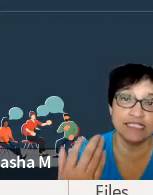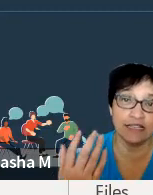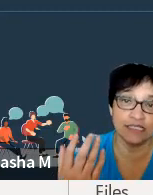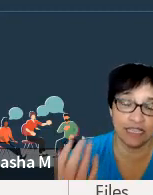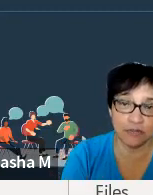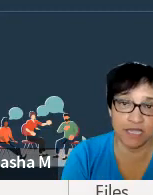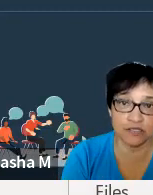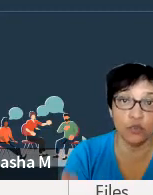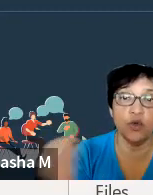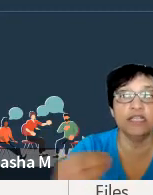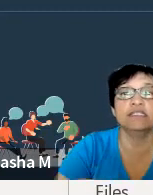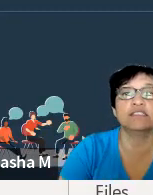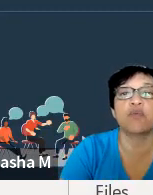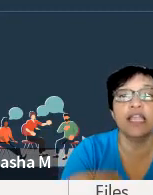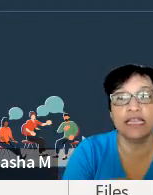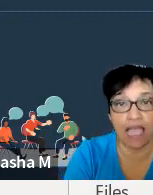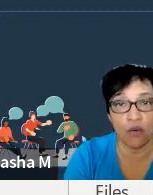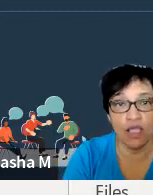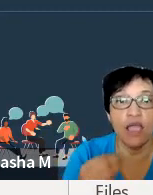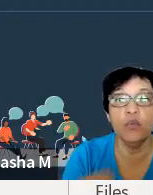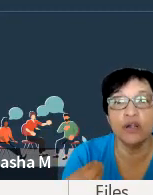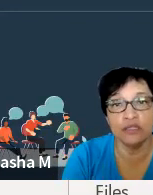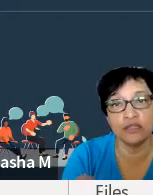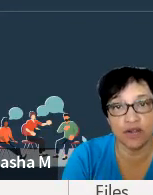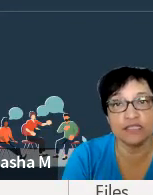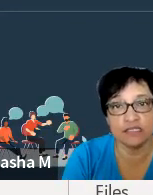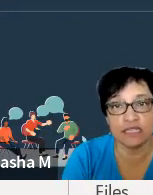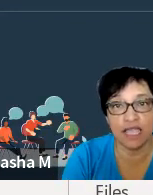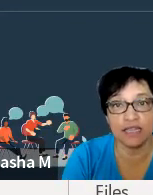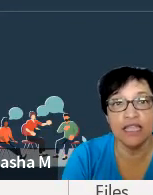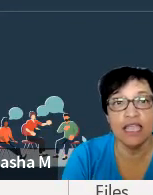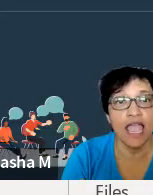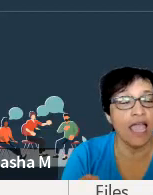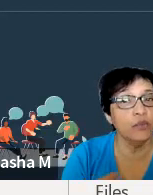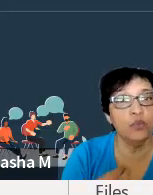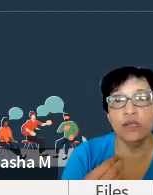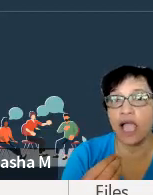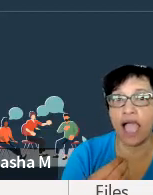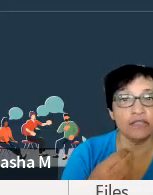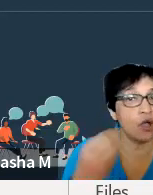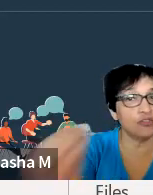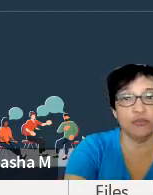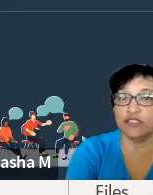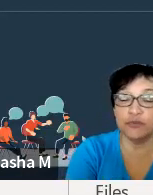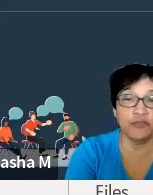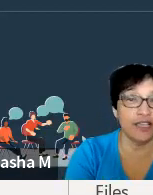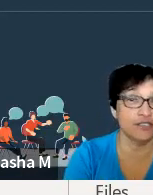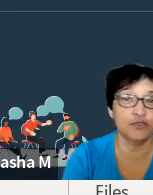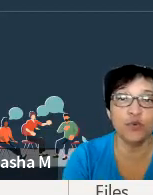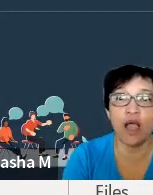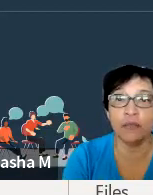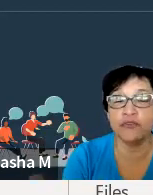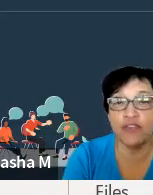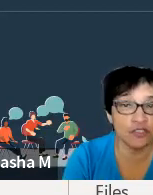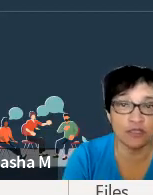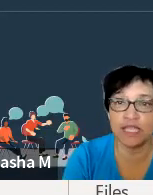centralized database on what exists right now. I work on a crisis line, and I talk to my supervisors